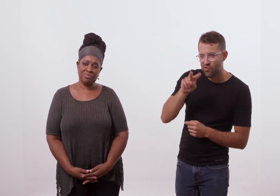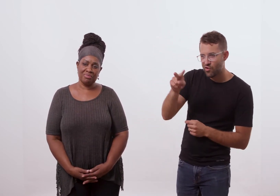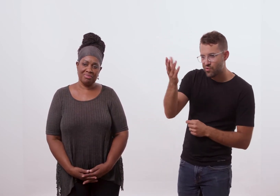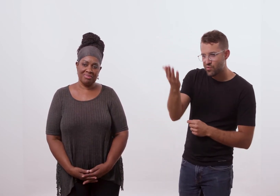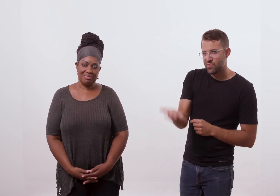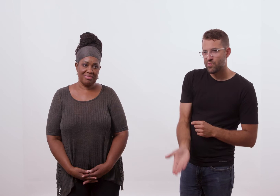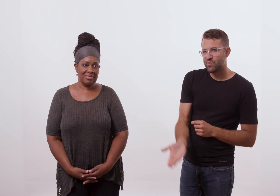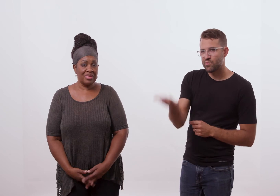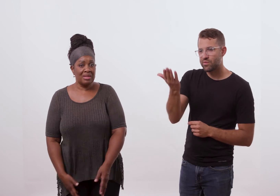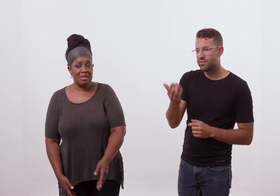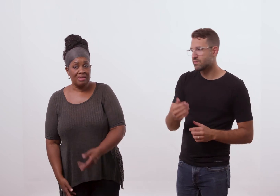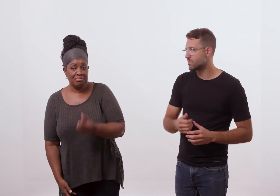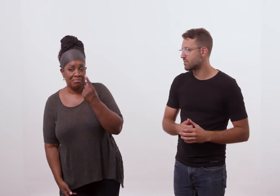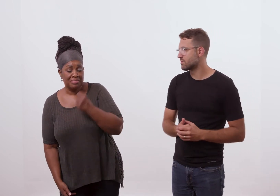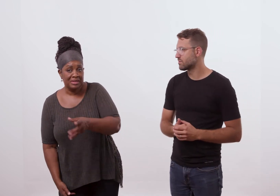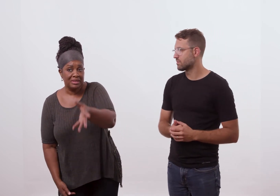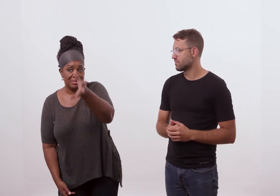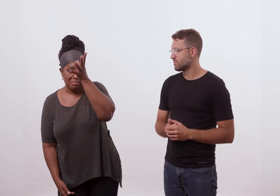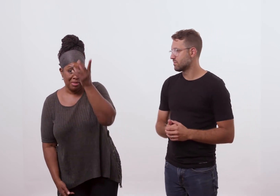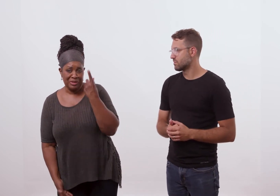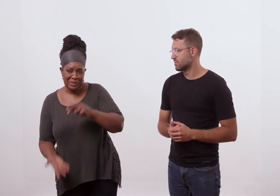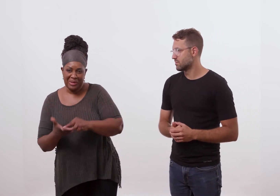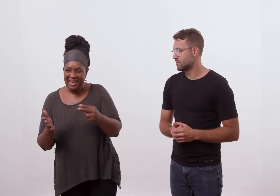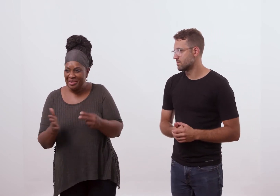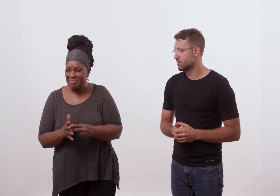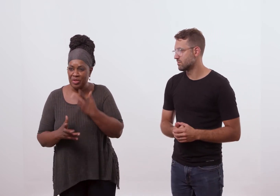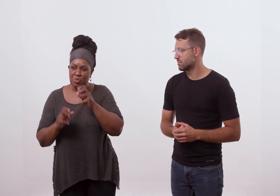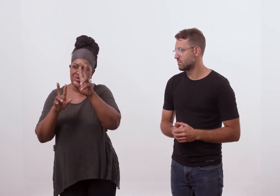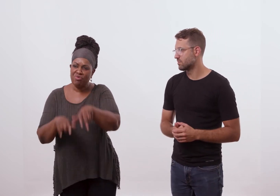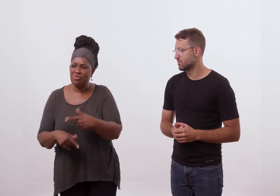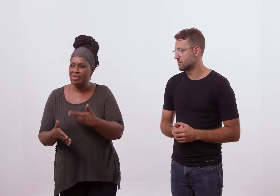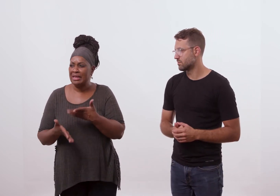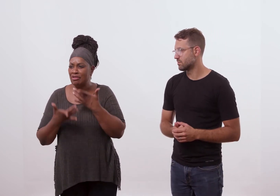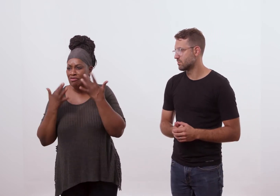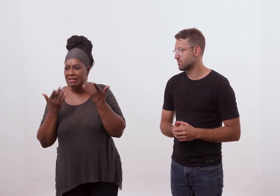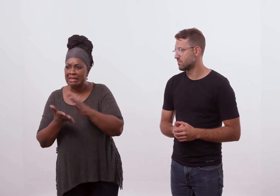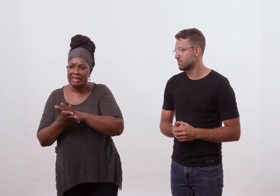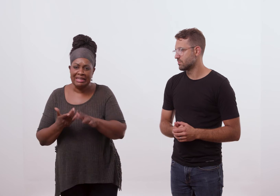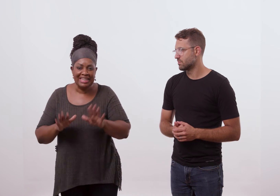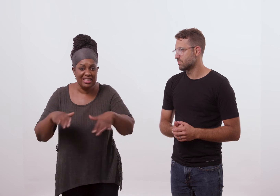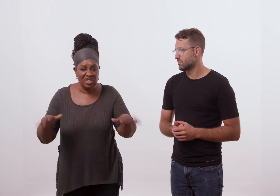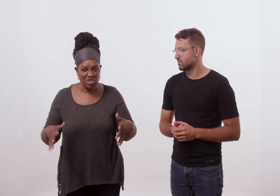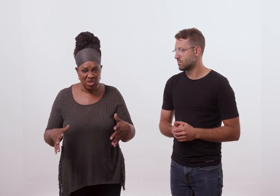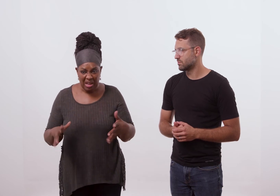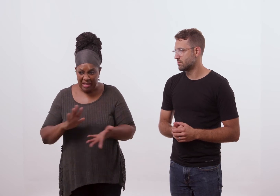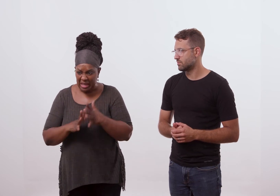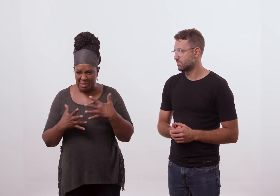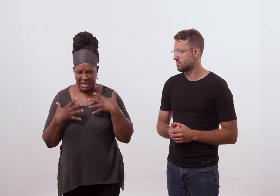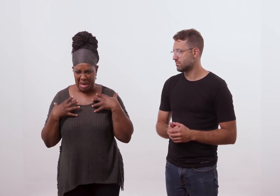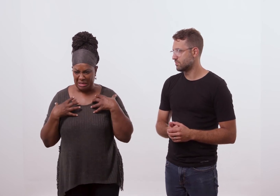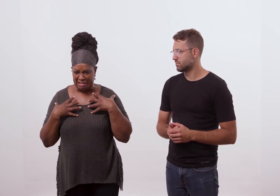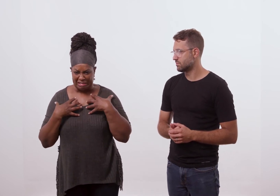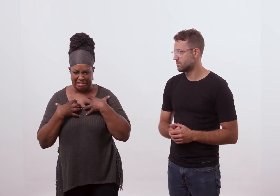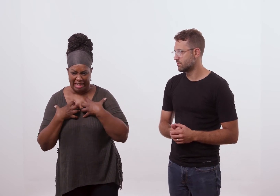mean, Mother? The Wolfriders can seem as innocent and gentle as children, but then they are able to greet savage predators as they